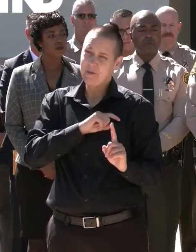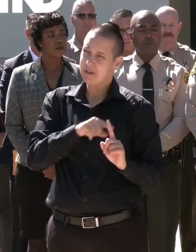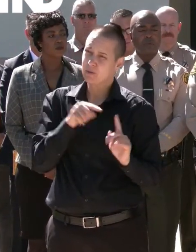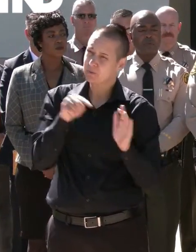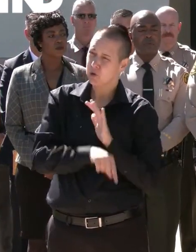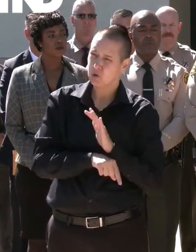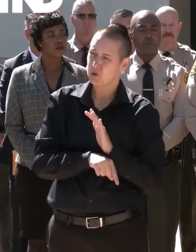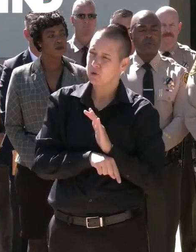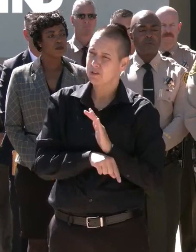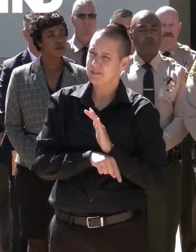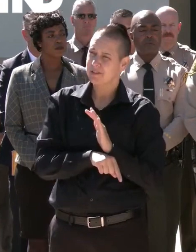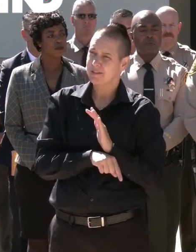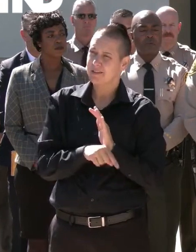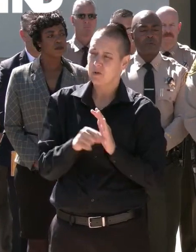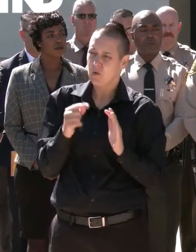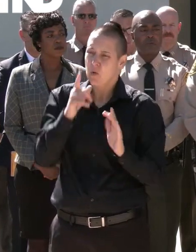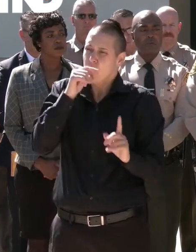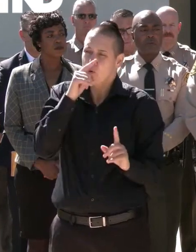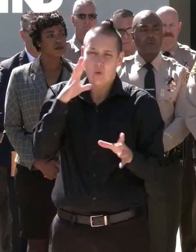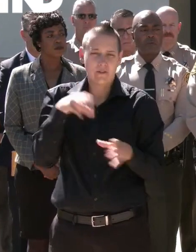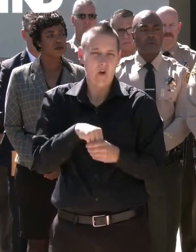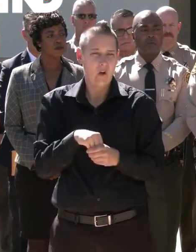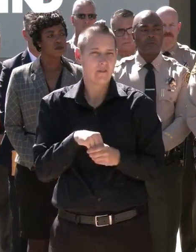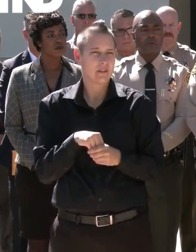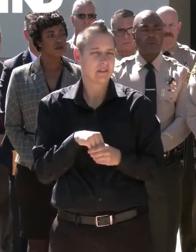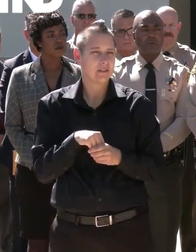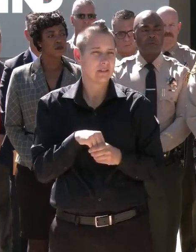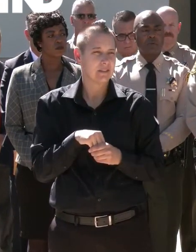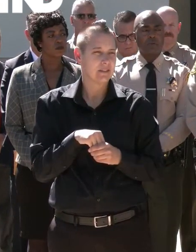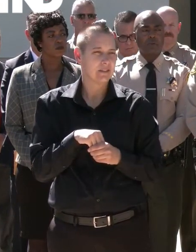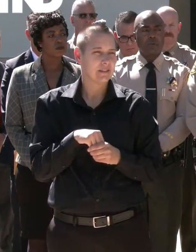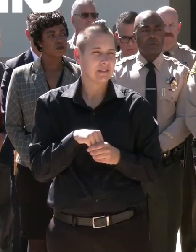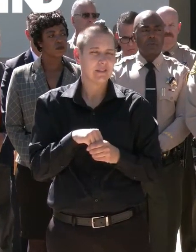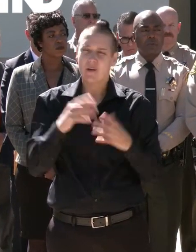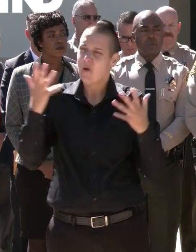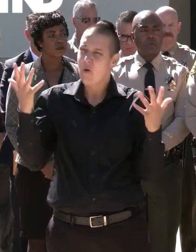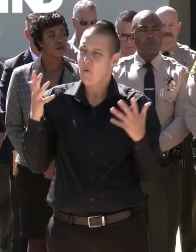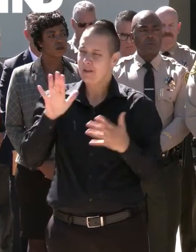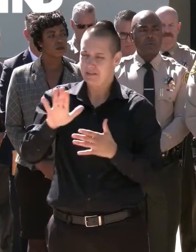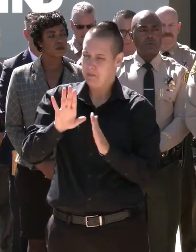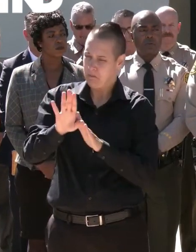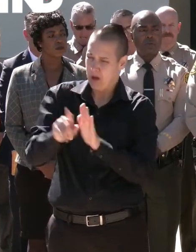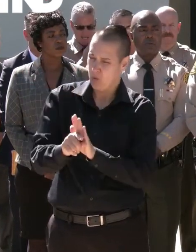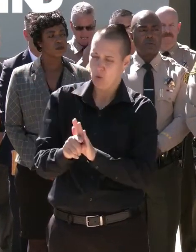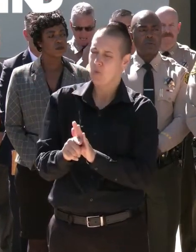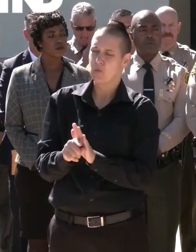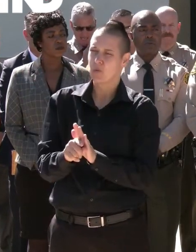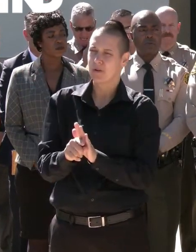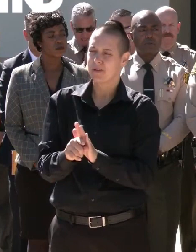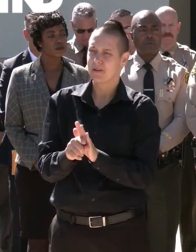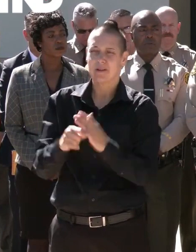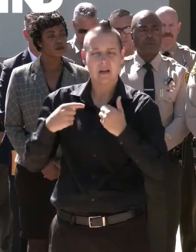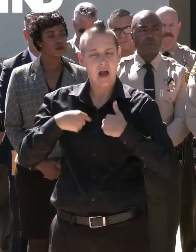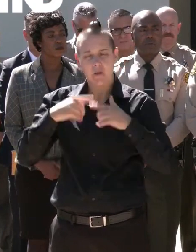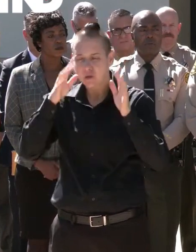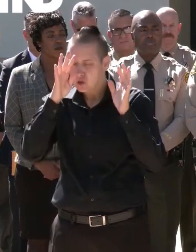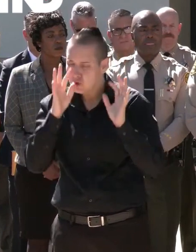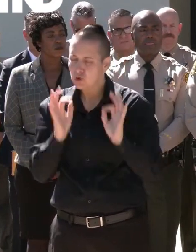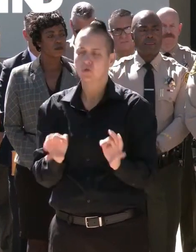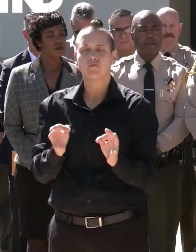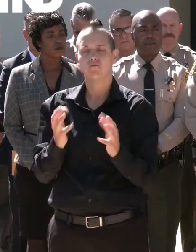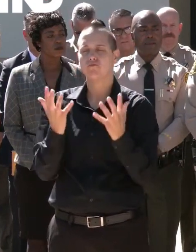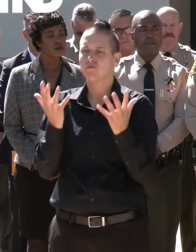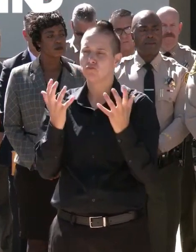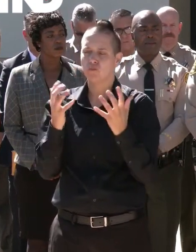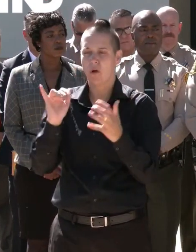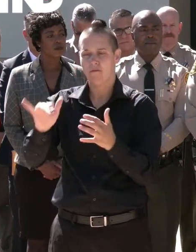murdered? Who was involved? And what is their background? I am determined to obtain